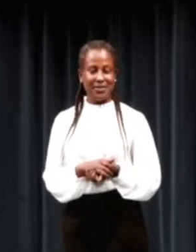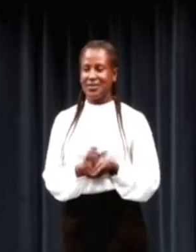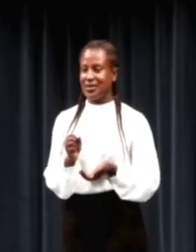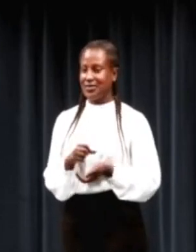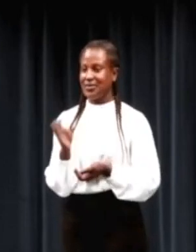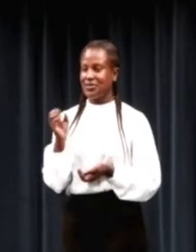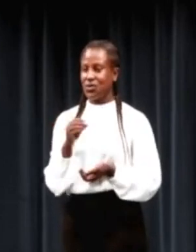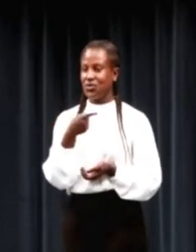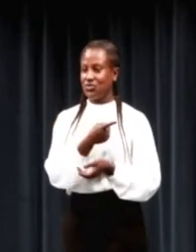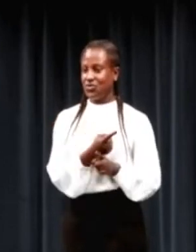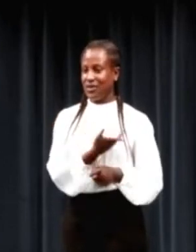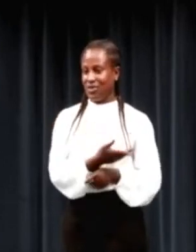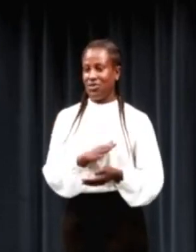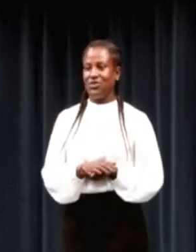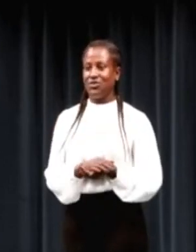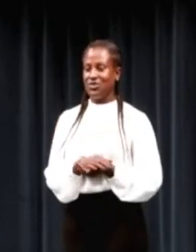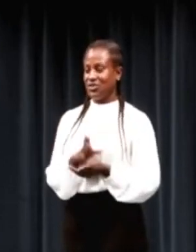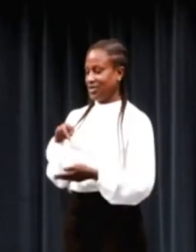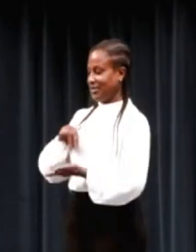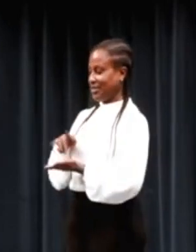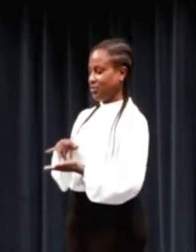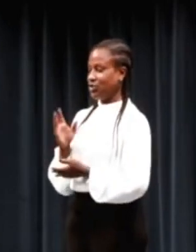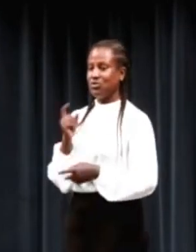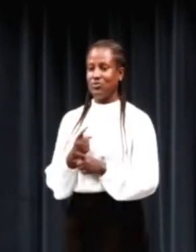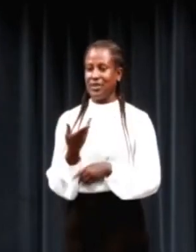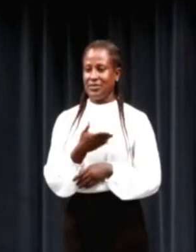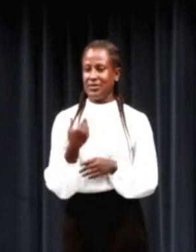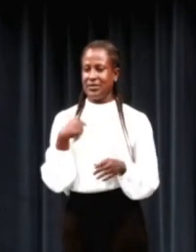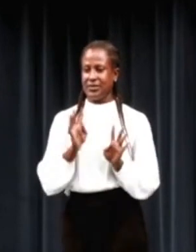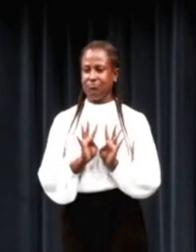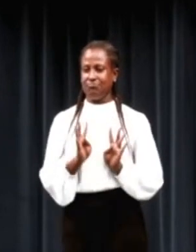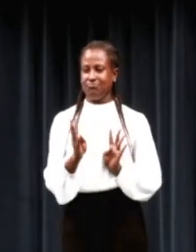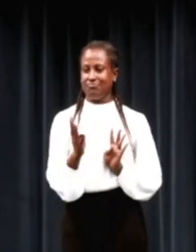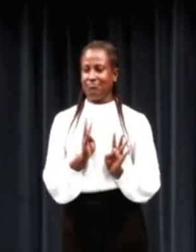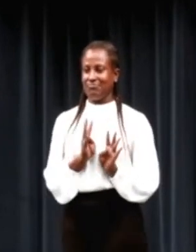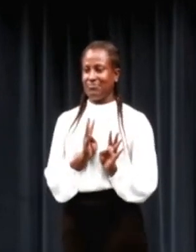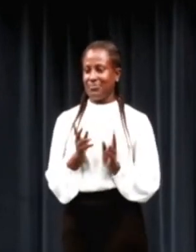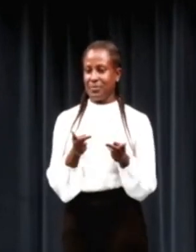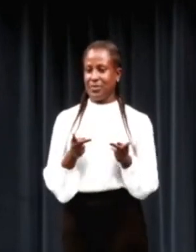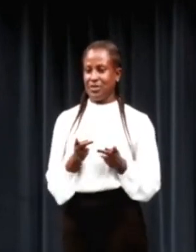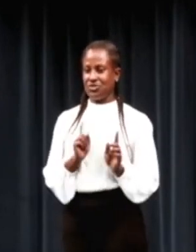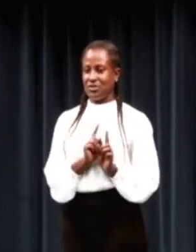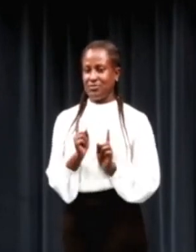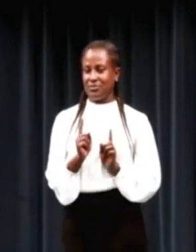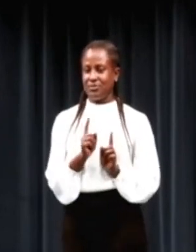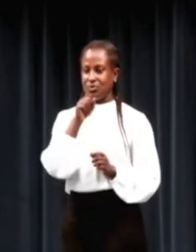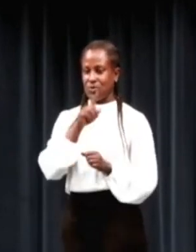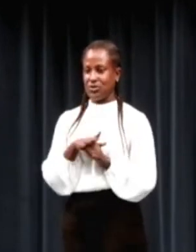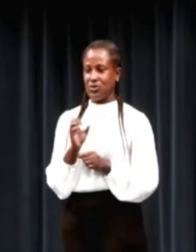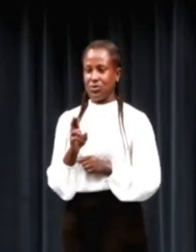So you're right there. You're standing in the middle. And then you're, okay, yep, there we go. Hold on, let's make sure it's properly positioned. Do you want to swear or